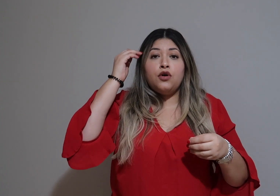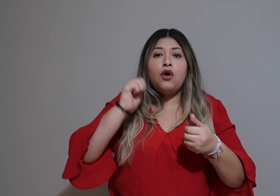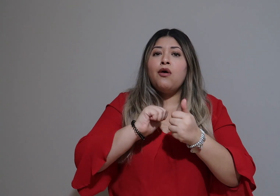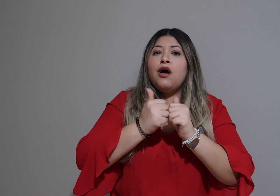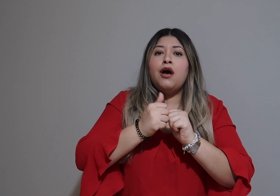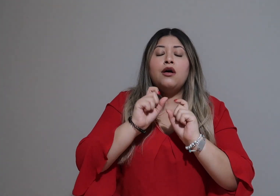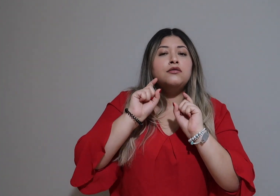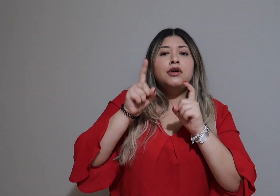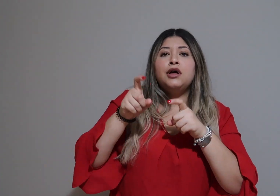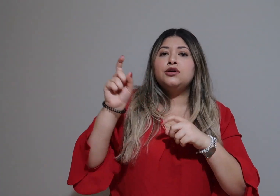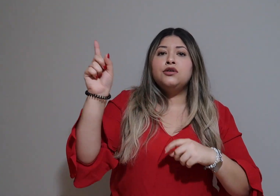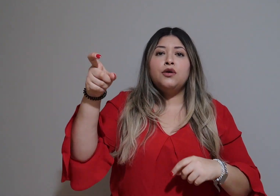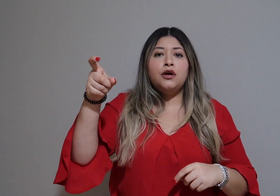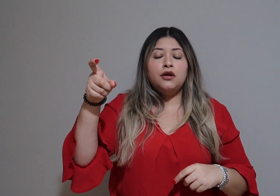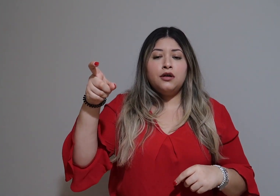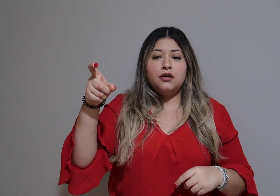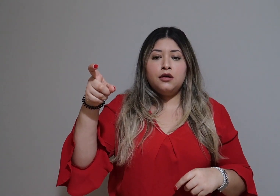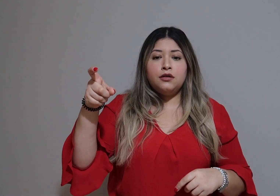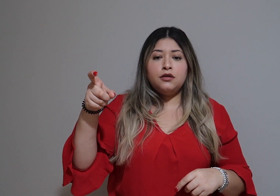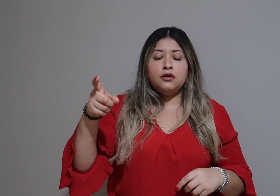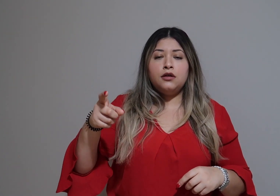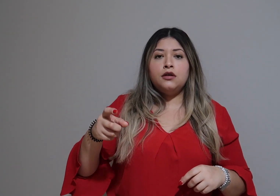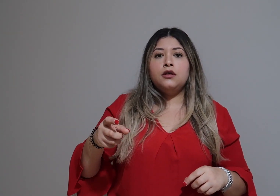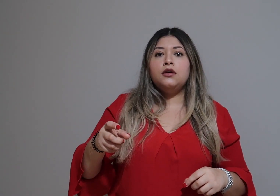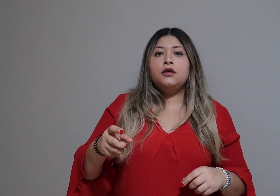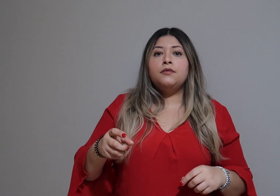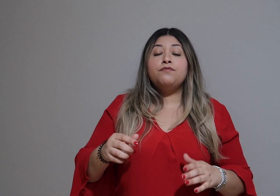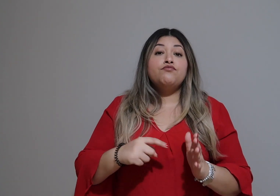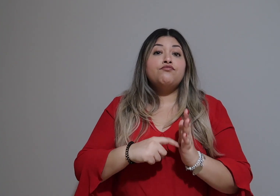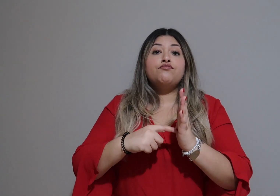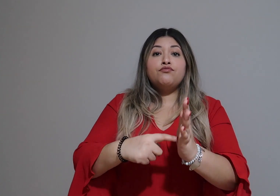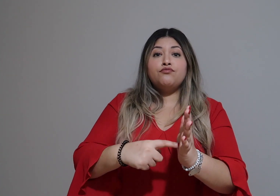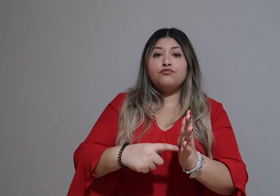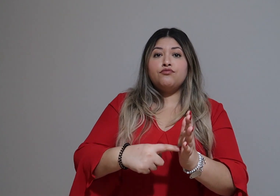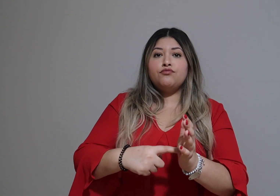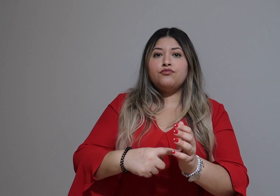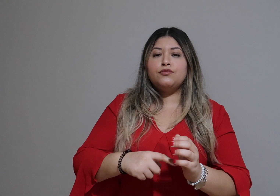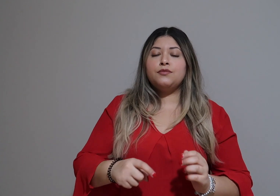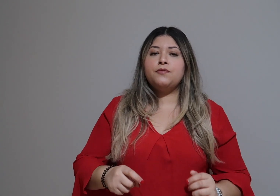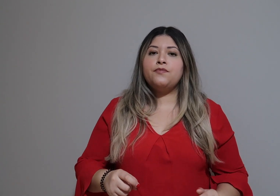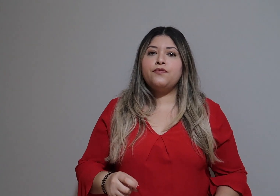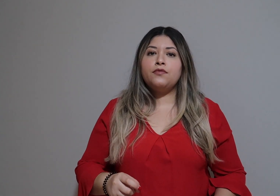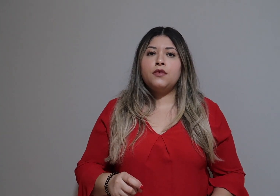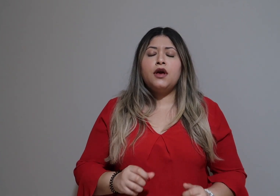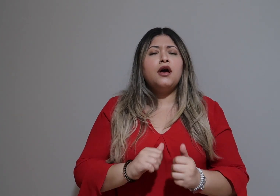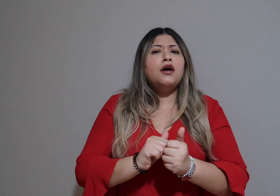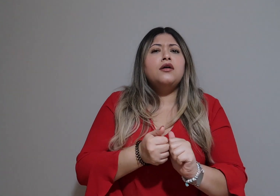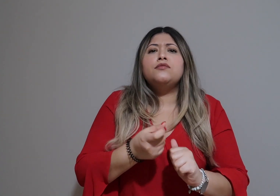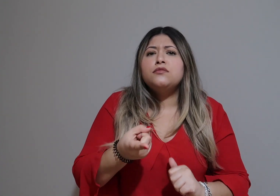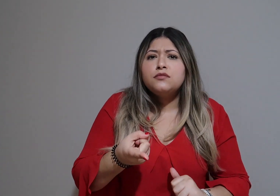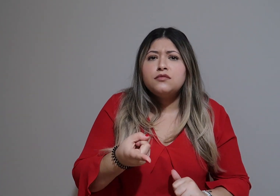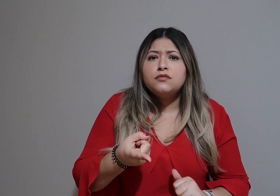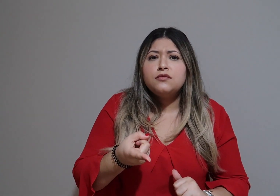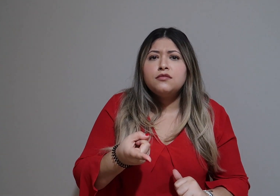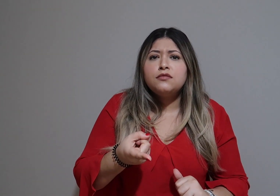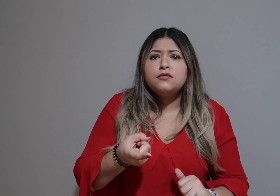know that I'm actually asking them a question and gives them the opportunity to understand how to respond to that question. So an example of this is, how are